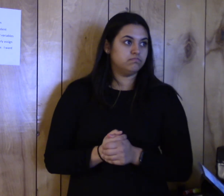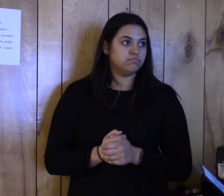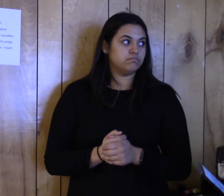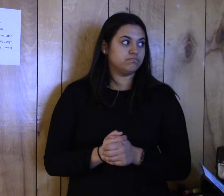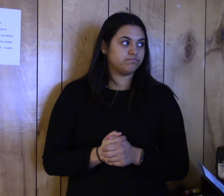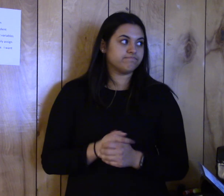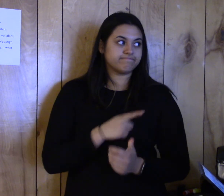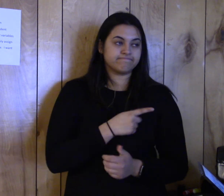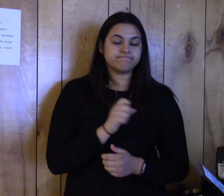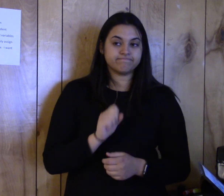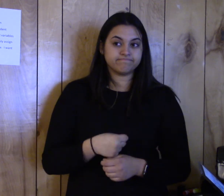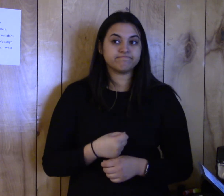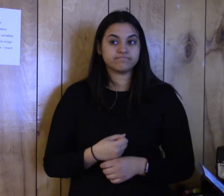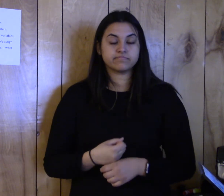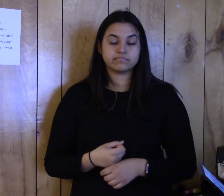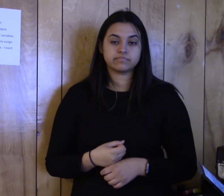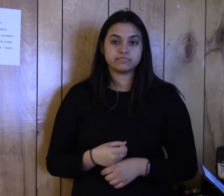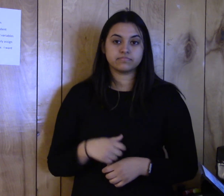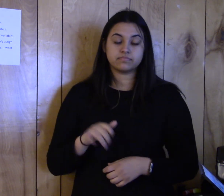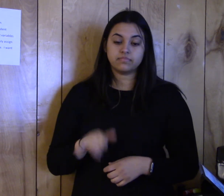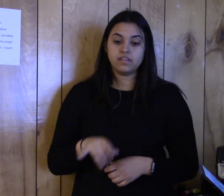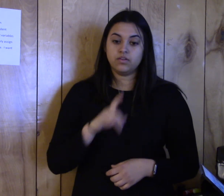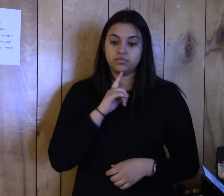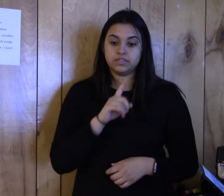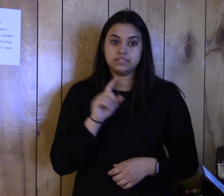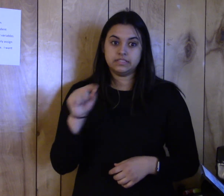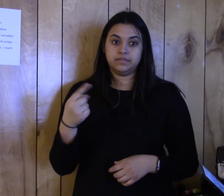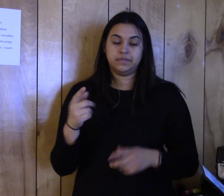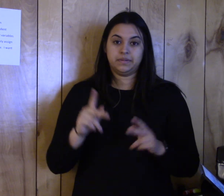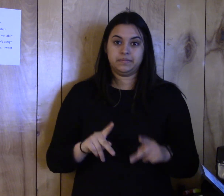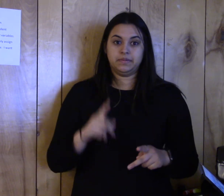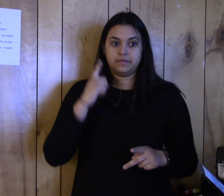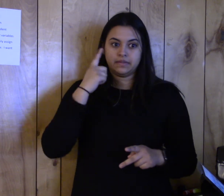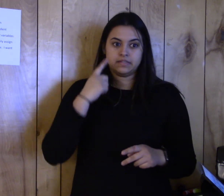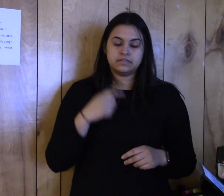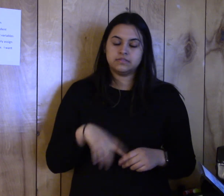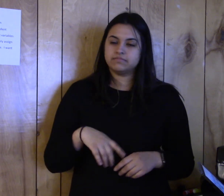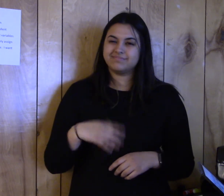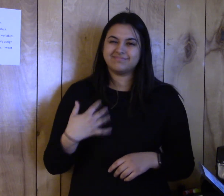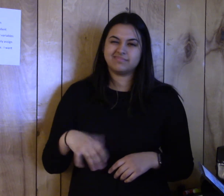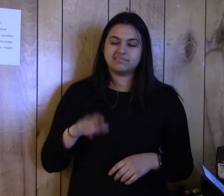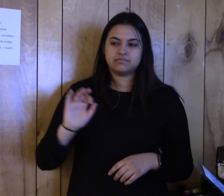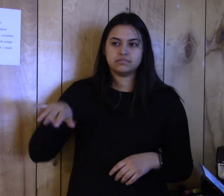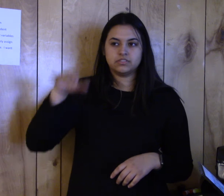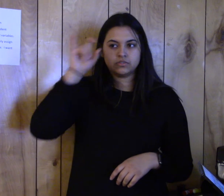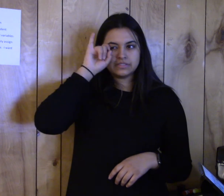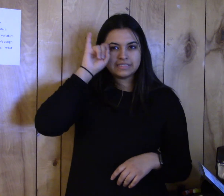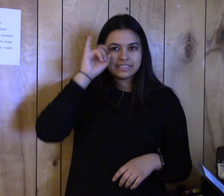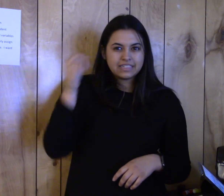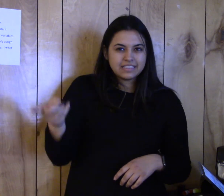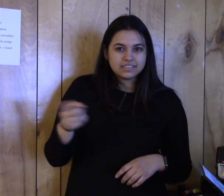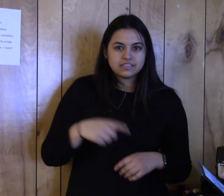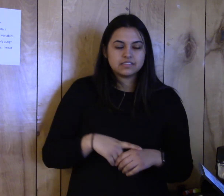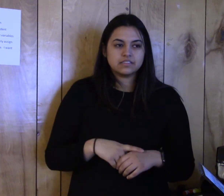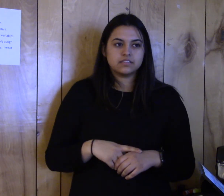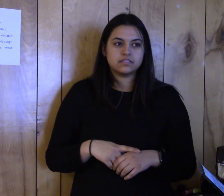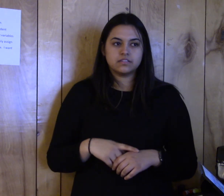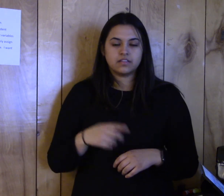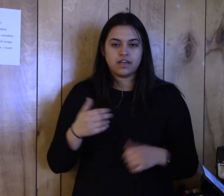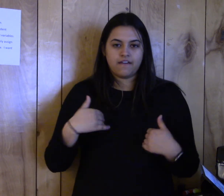And this is something that people think, oh, it's just idiots who do this, or morons who've been handed a gun. Do